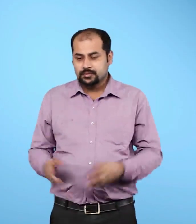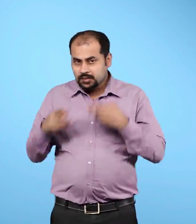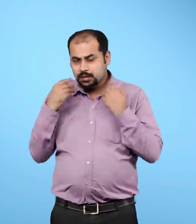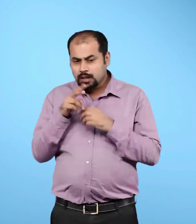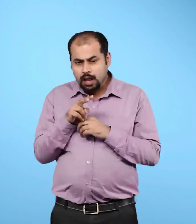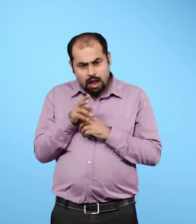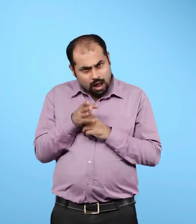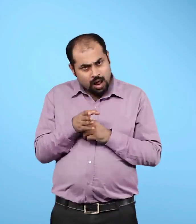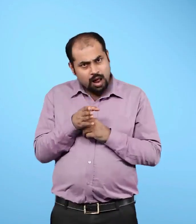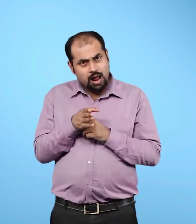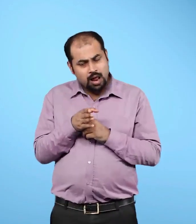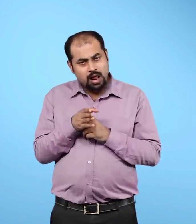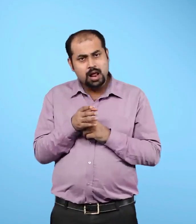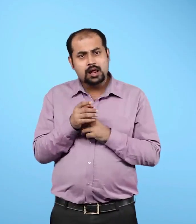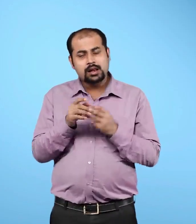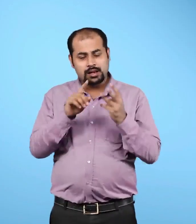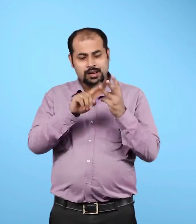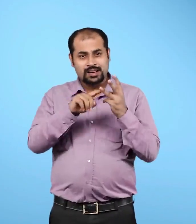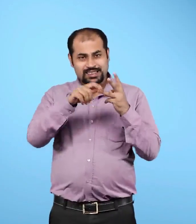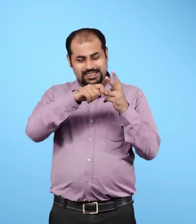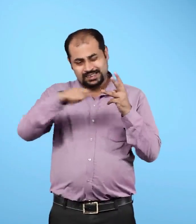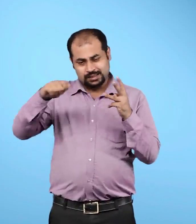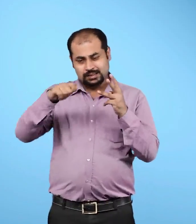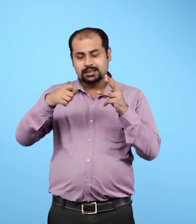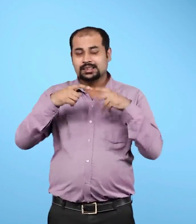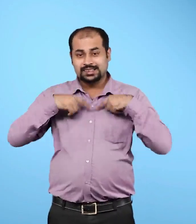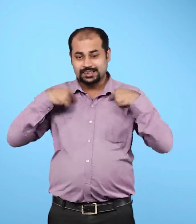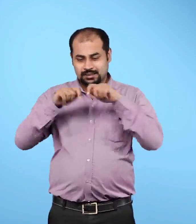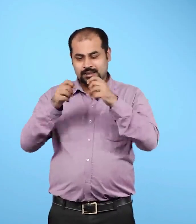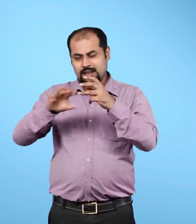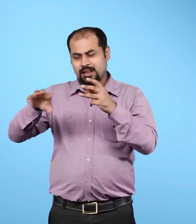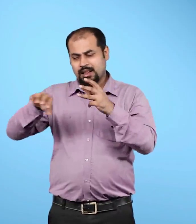Cat 1 sitting at right side of the page is responding,